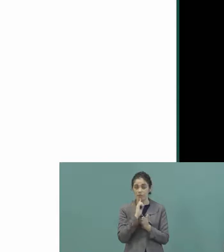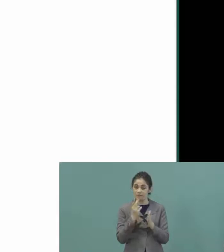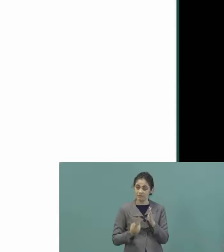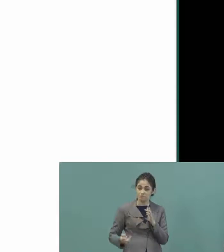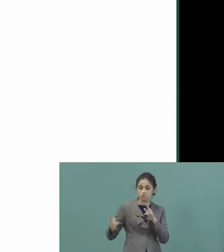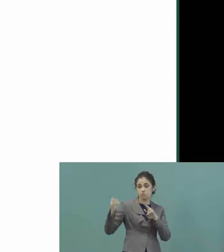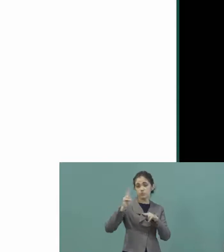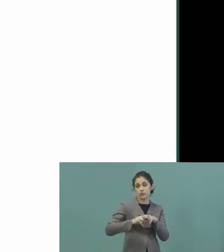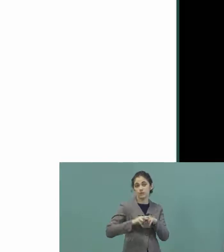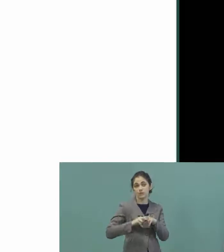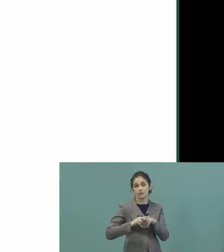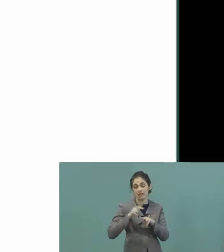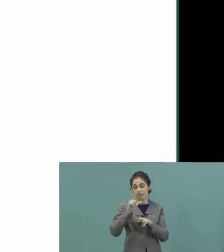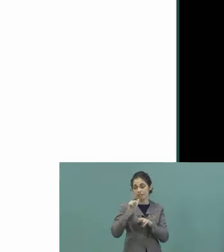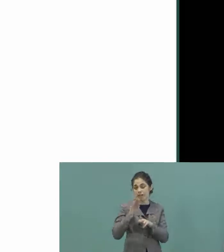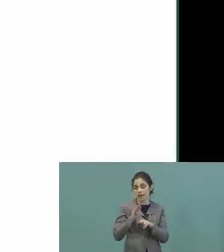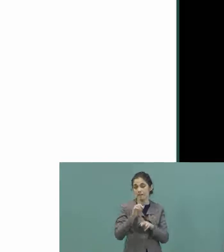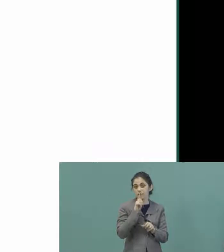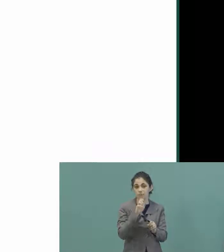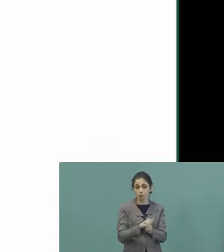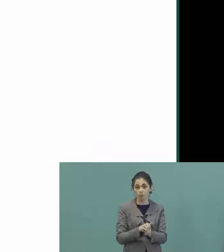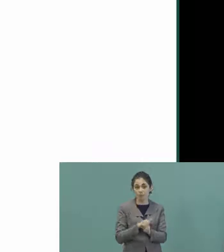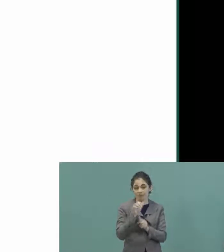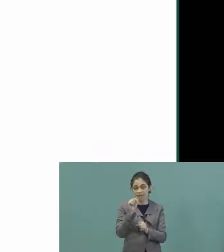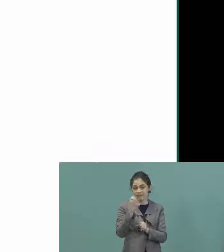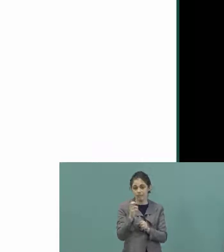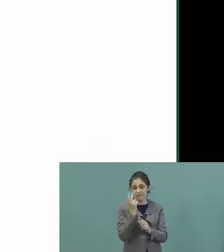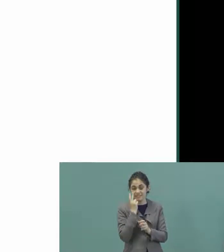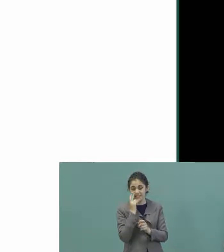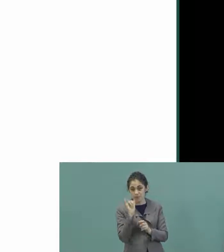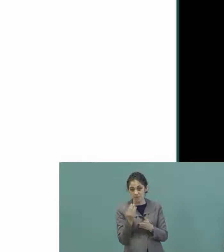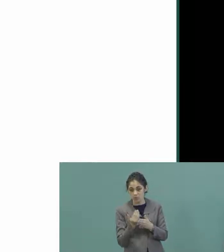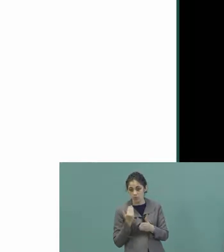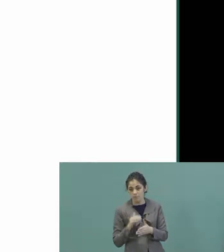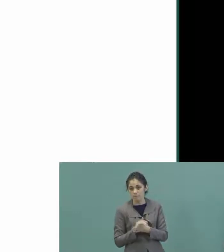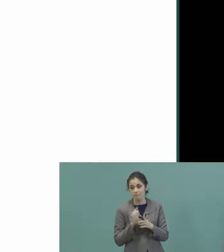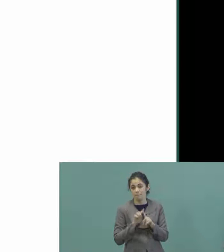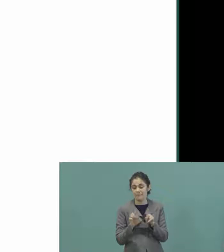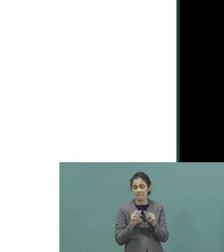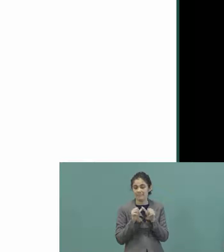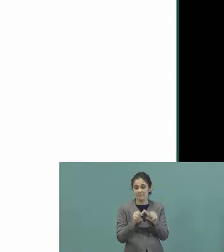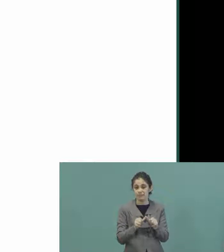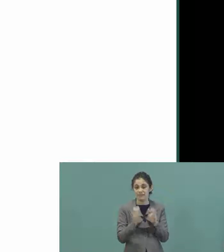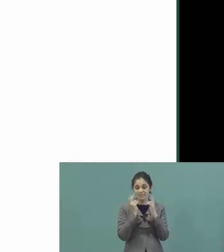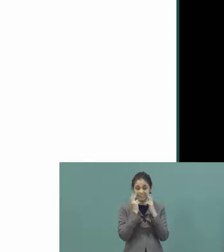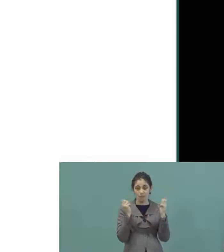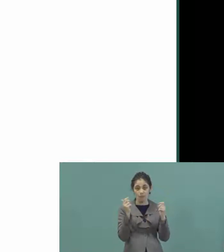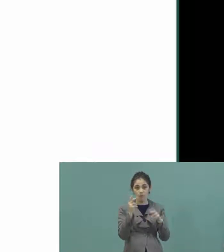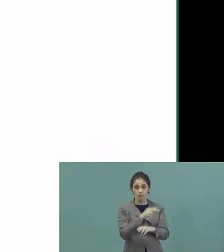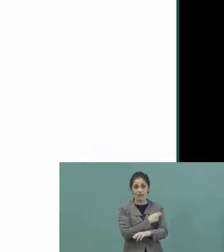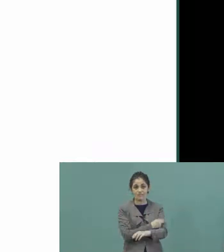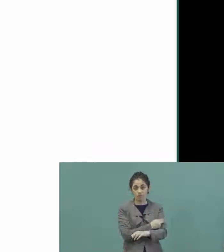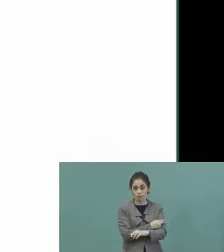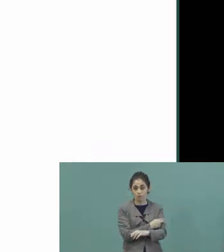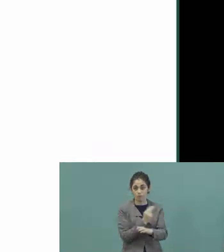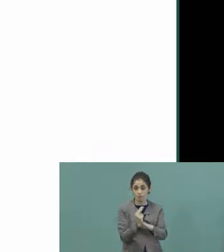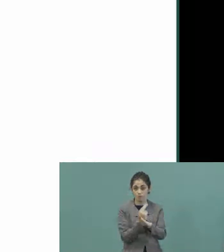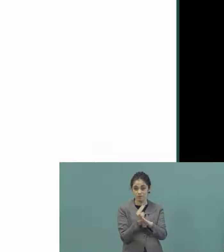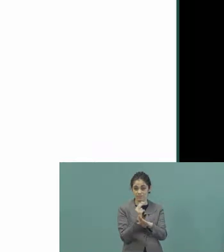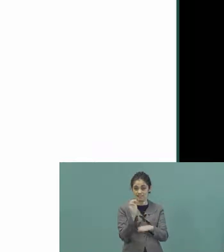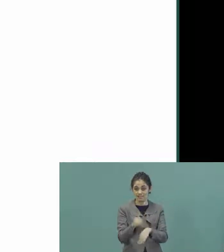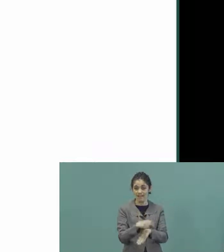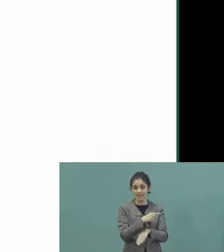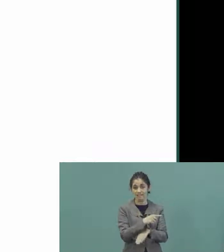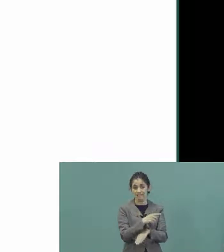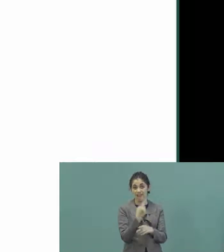significant increase in lab confirmed cases, as you saw in an earlier slide. But overall, when you look at the hospital utilization, I pull the